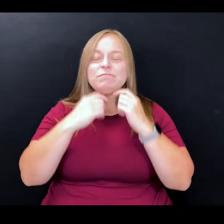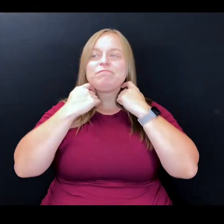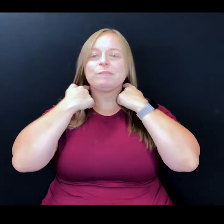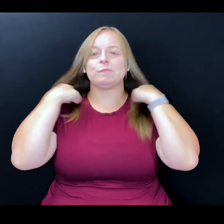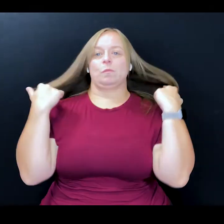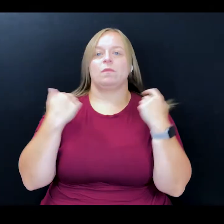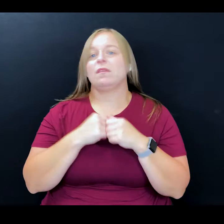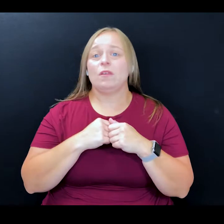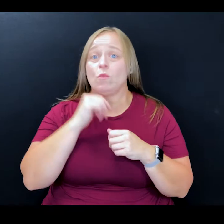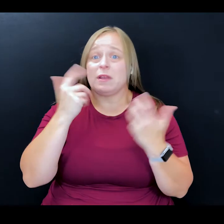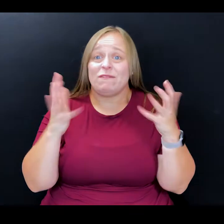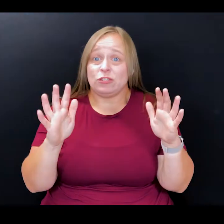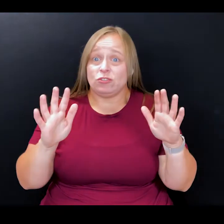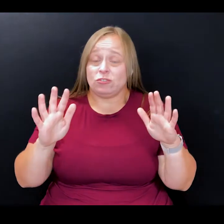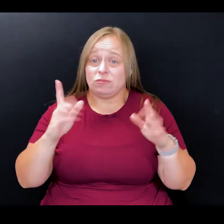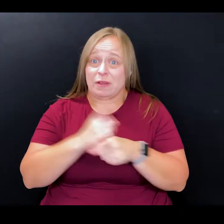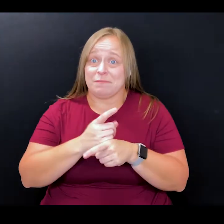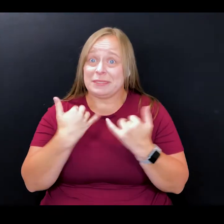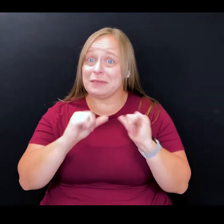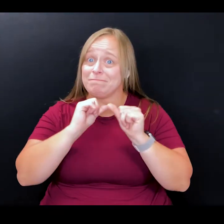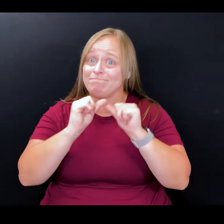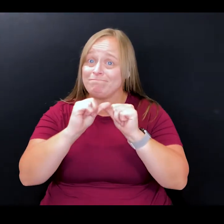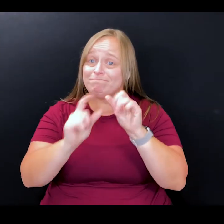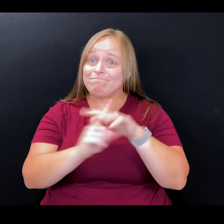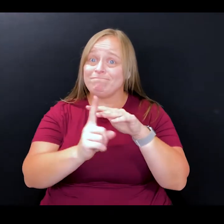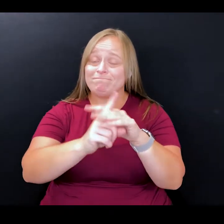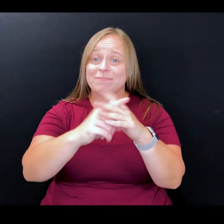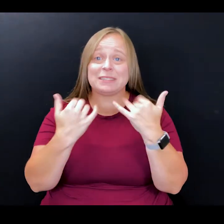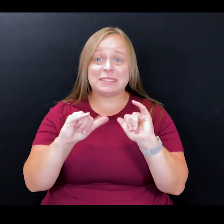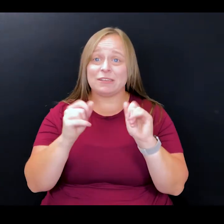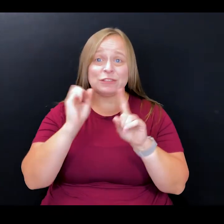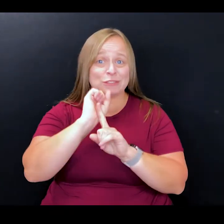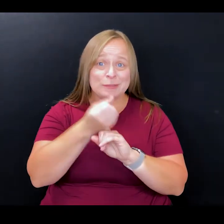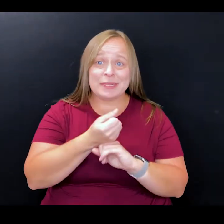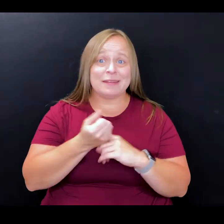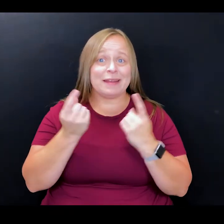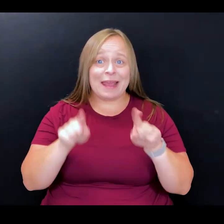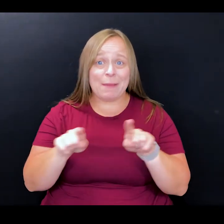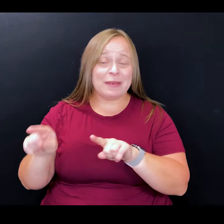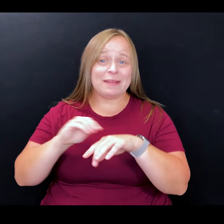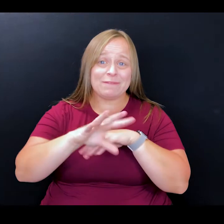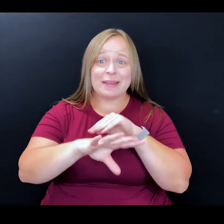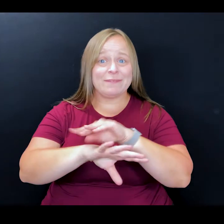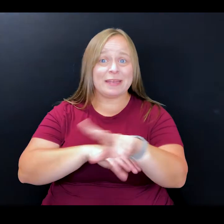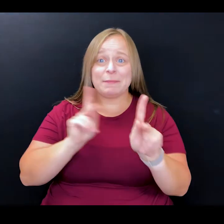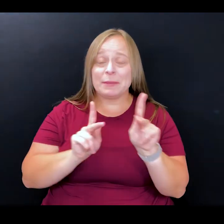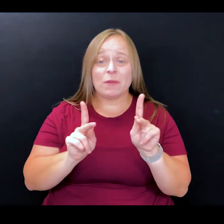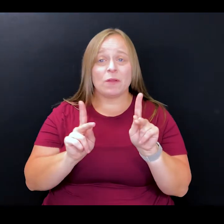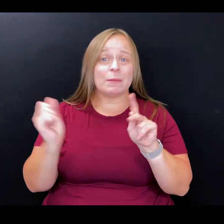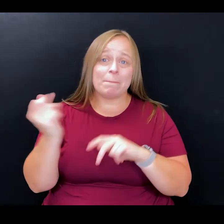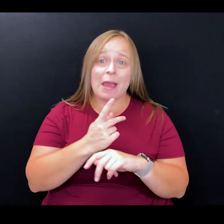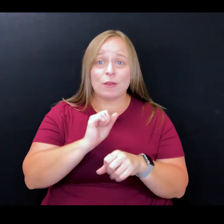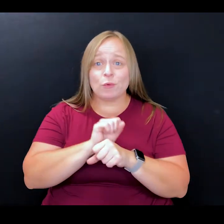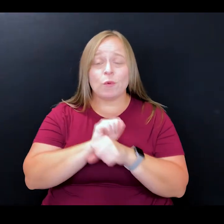said, we're certainly not out of it yet. There are circumstances that are affecting people, whether